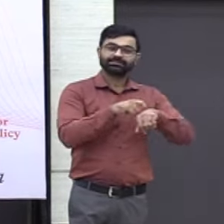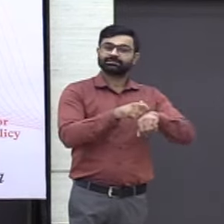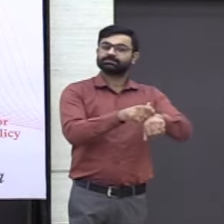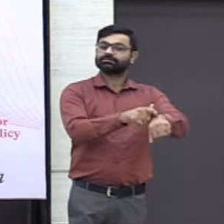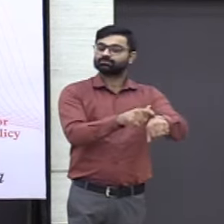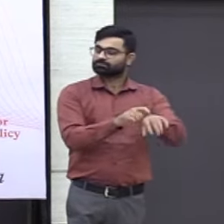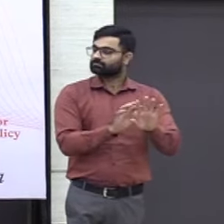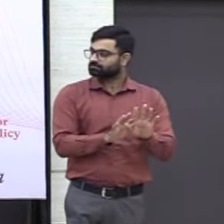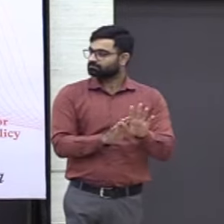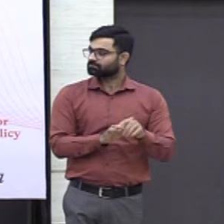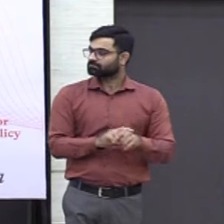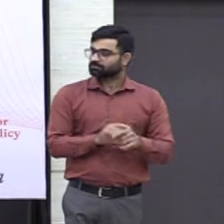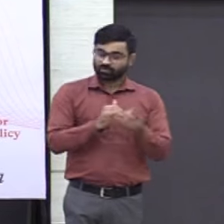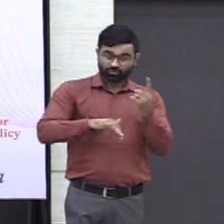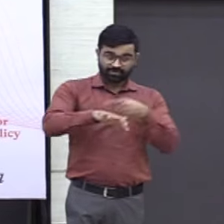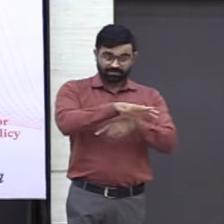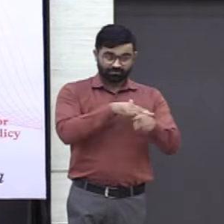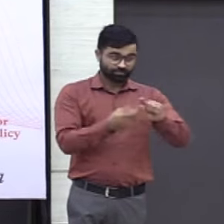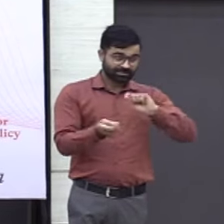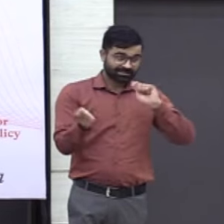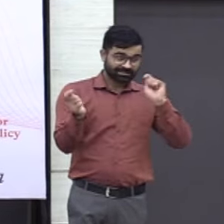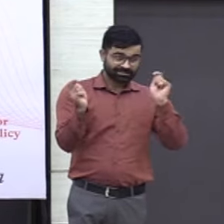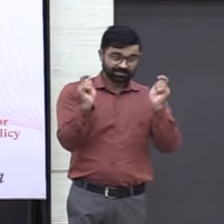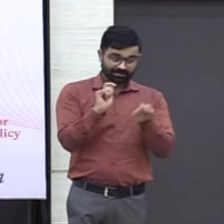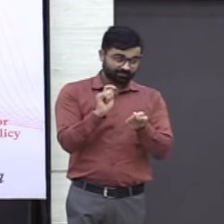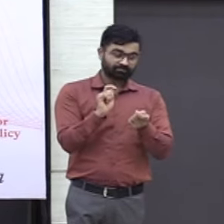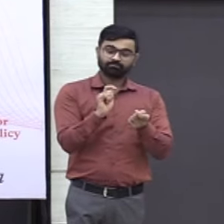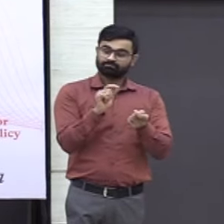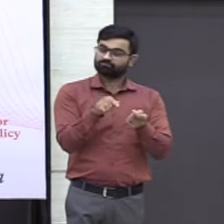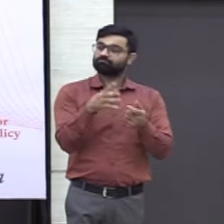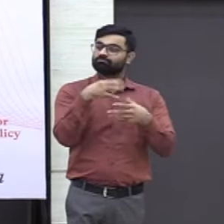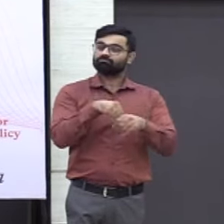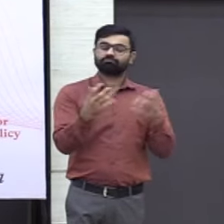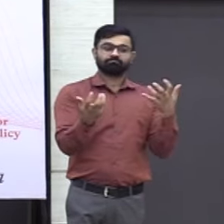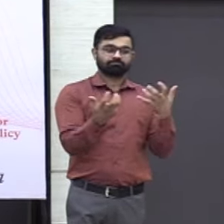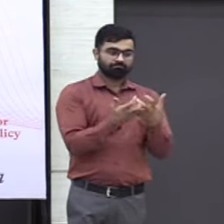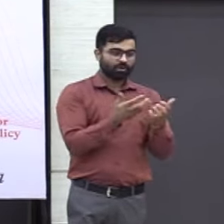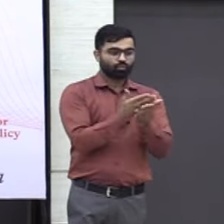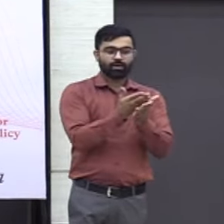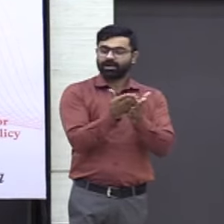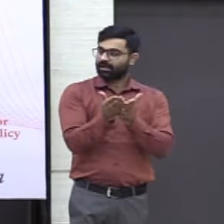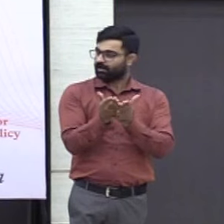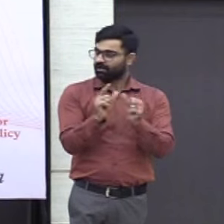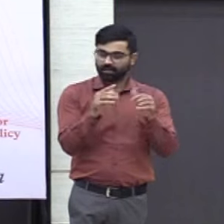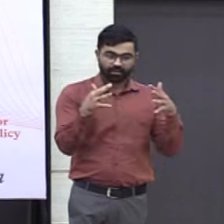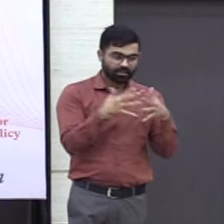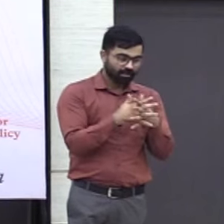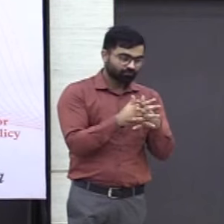time, the society changes its interactions in such a way that the